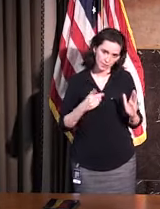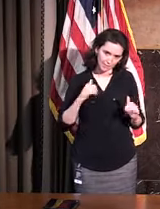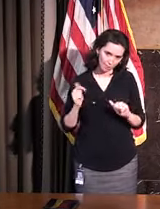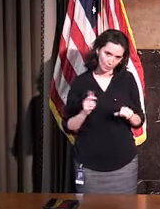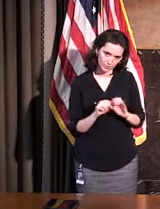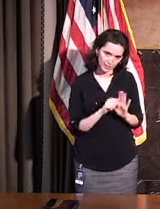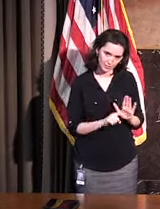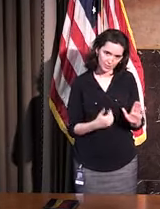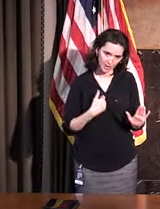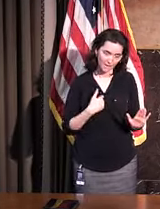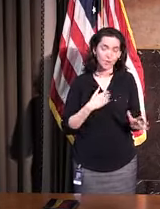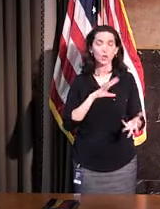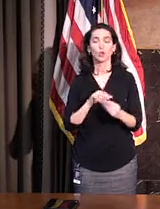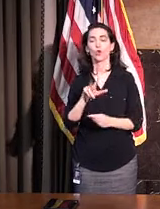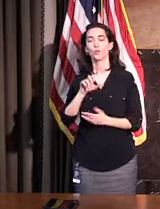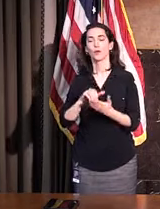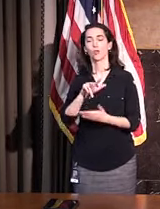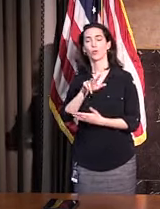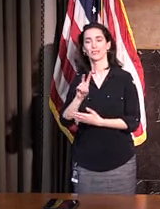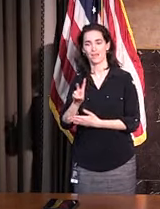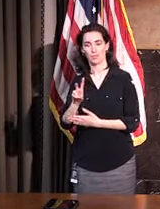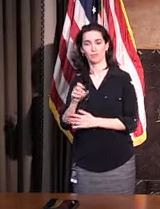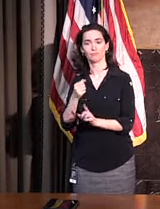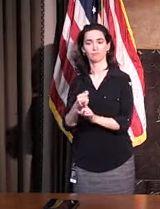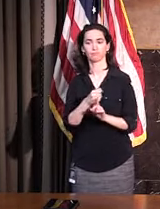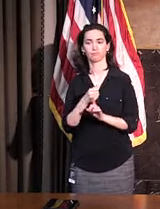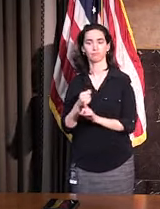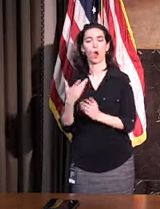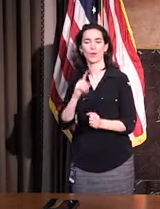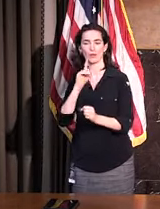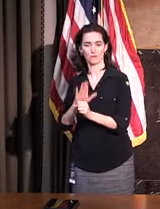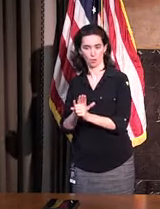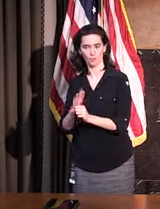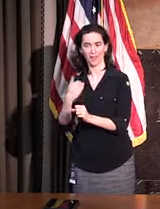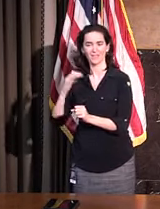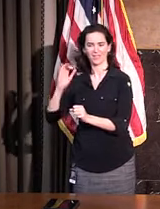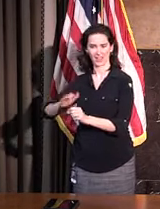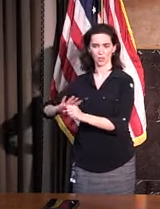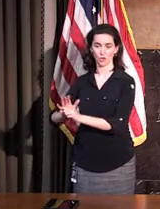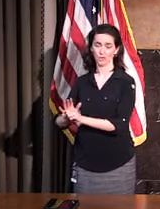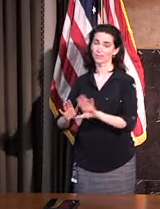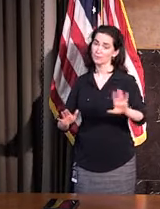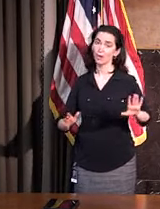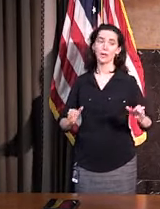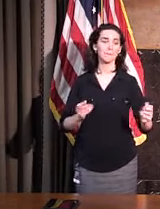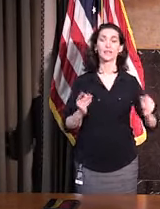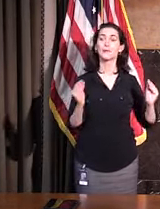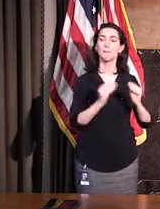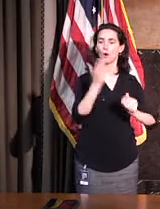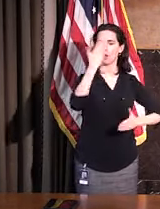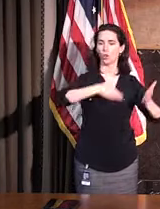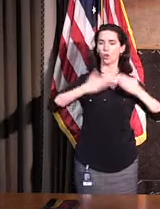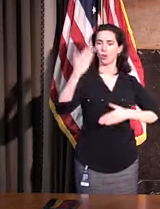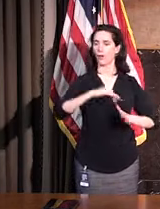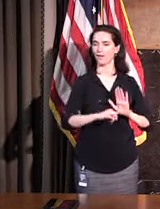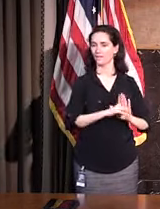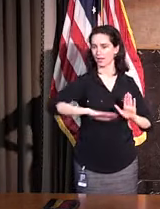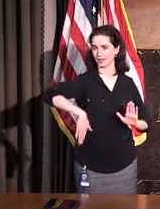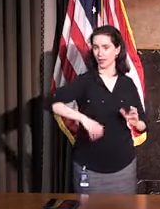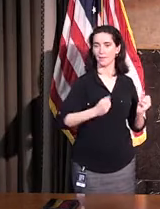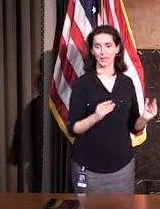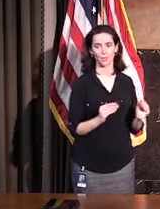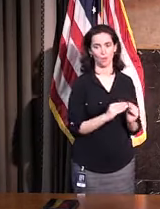total of 3,037 cases across the country. Surely many, many more, just that's what's been identified.